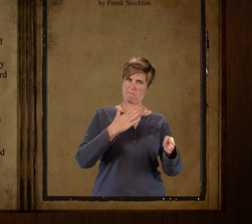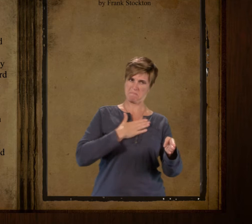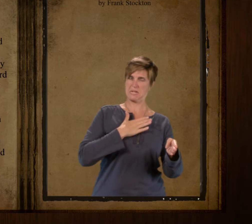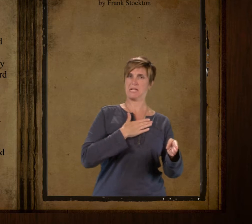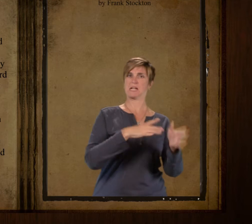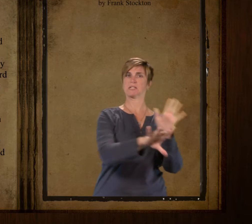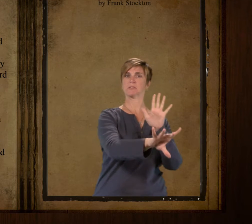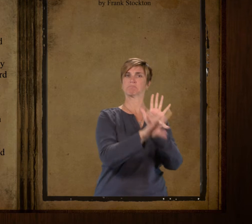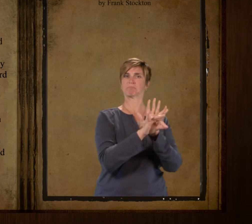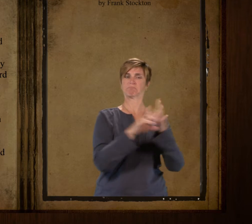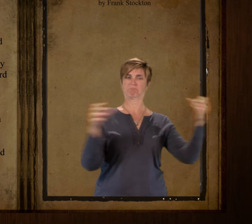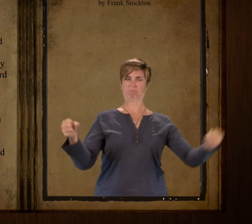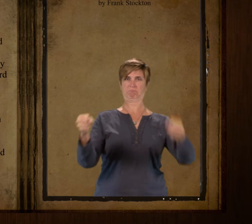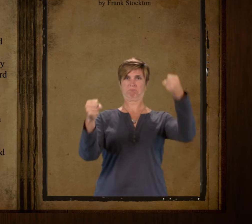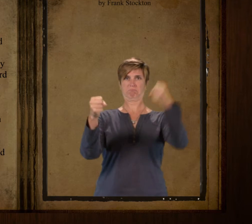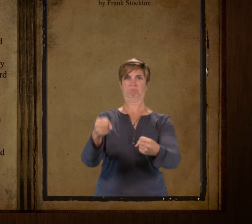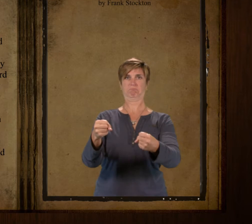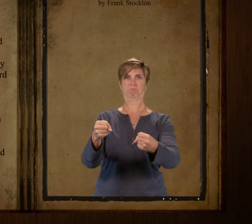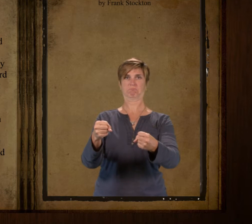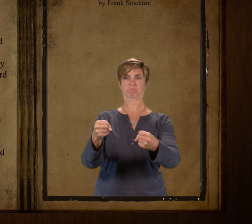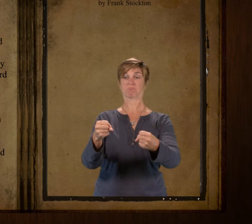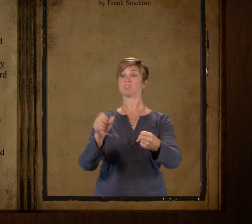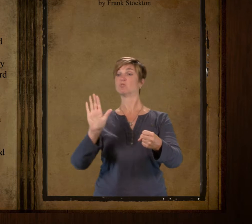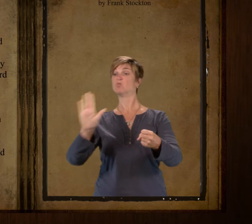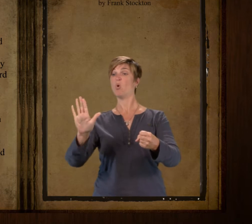of retribution and reward.